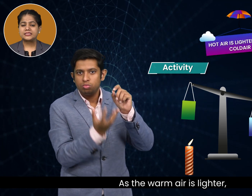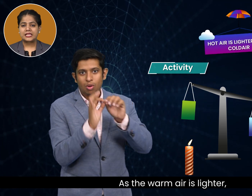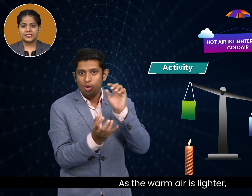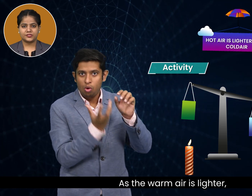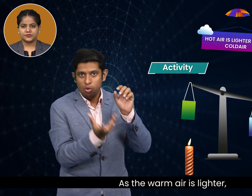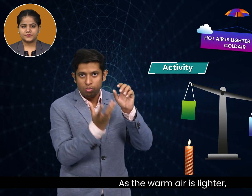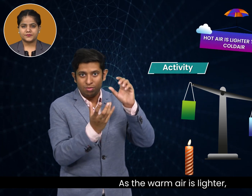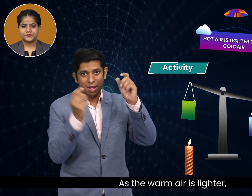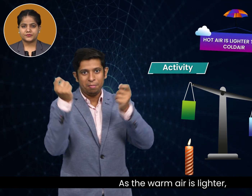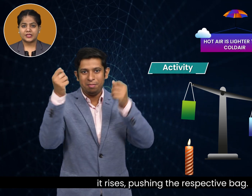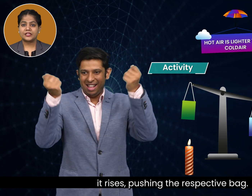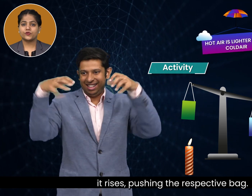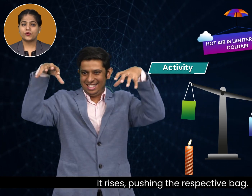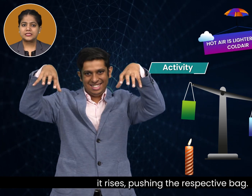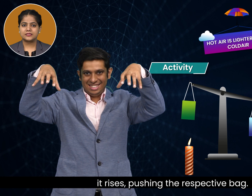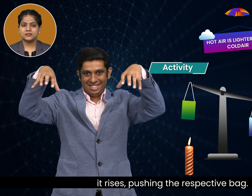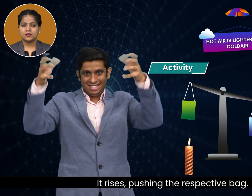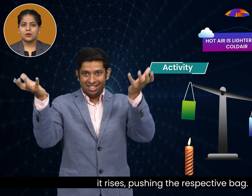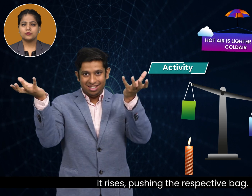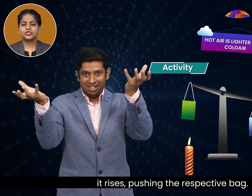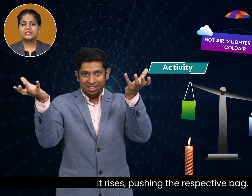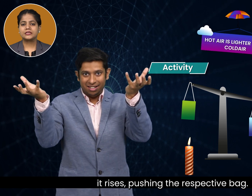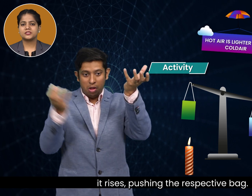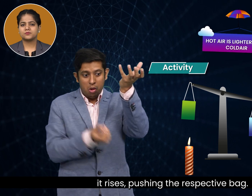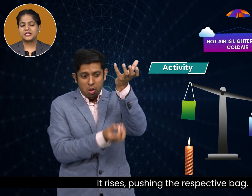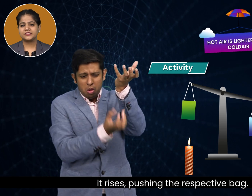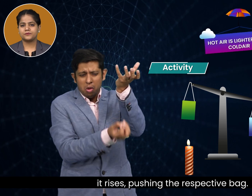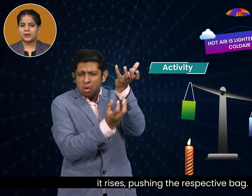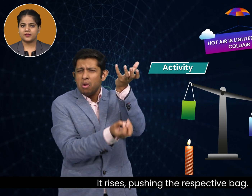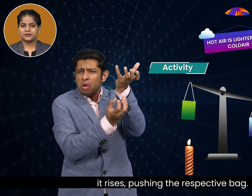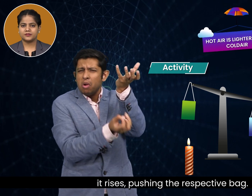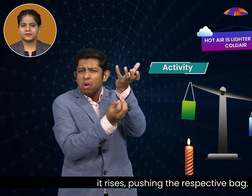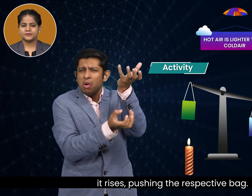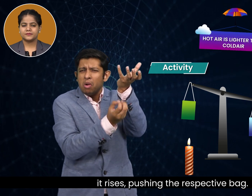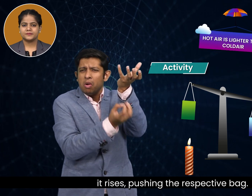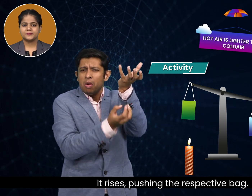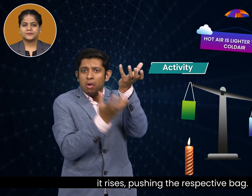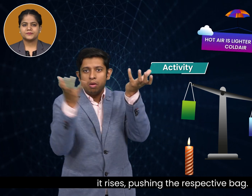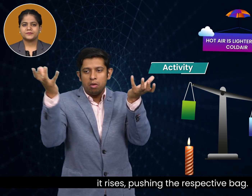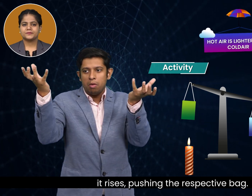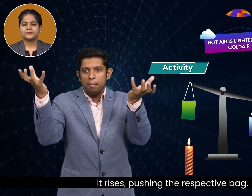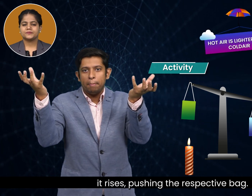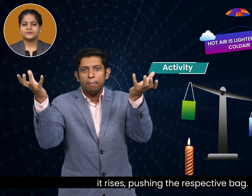air is lighter, it rises, pushing the respective bag.